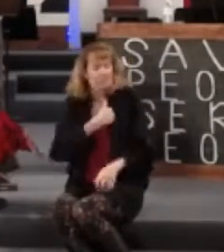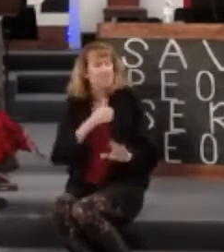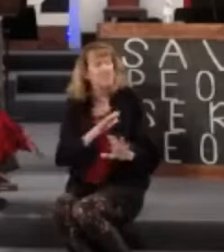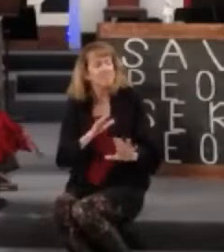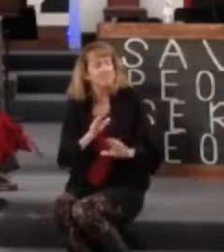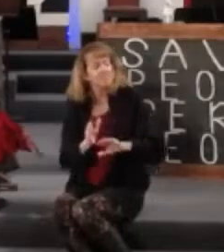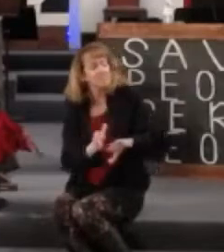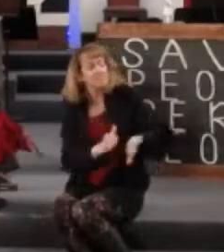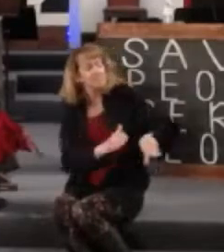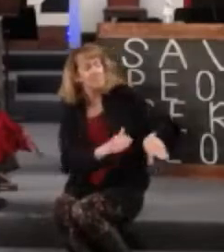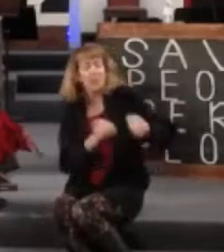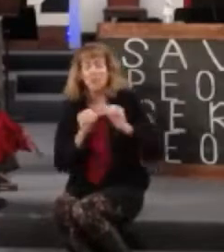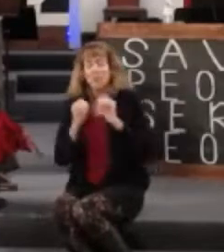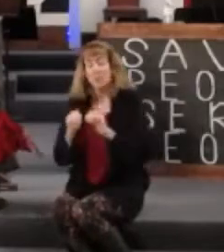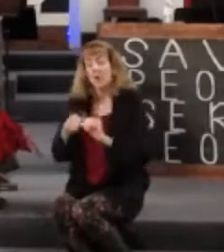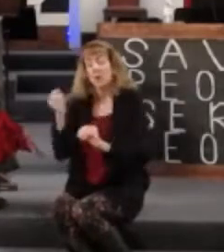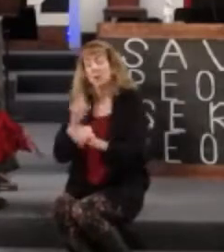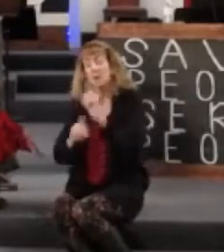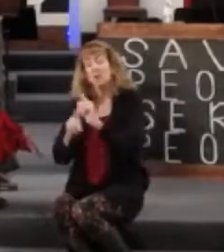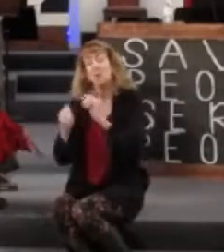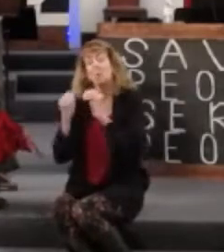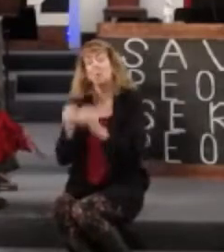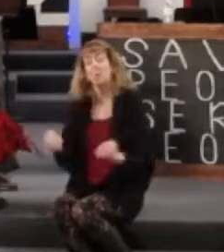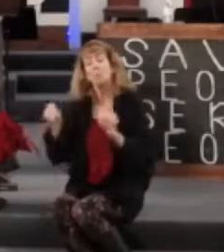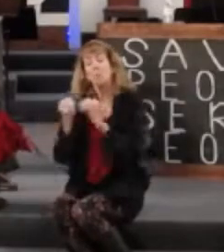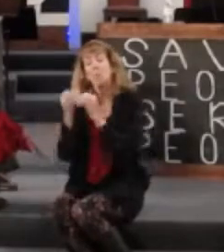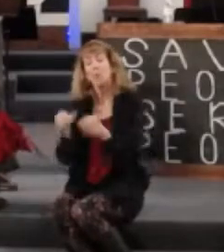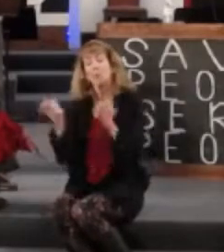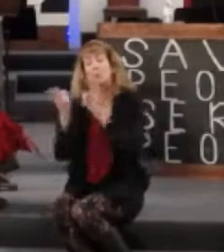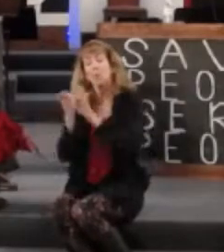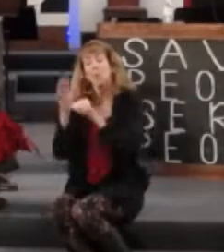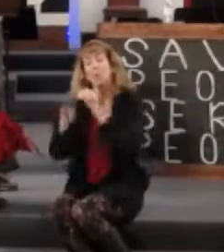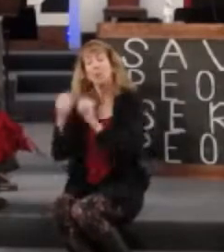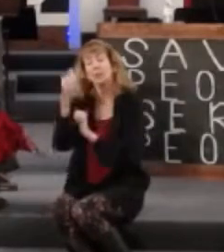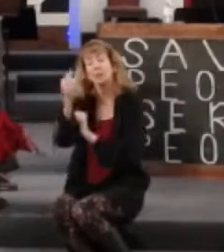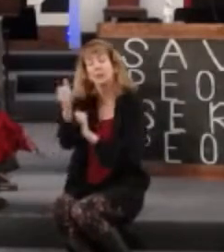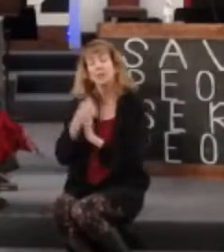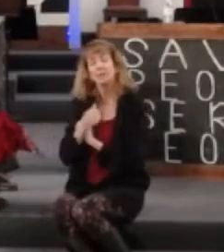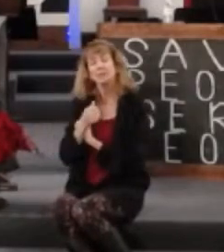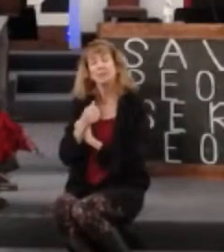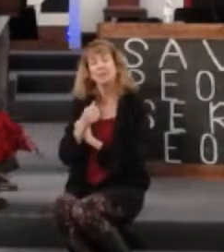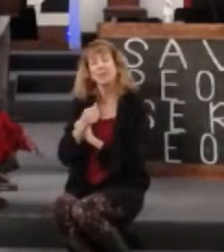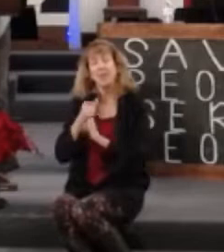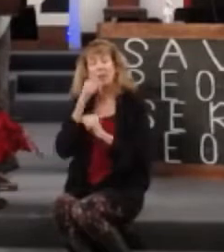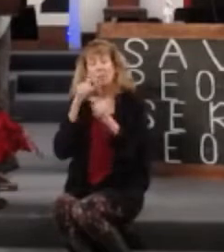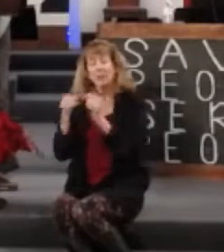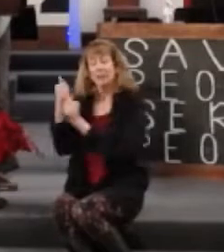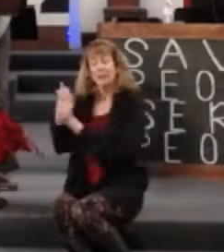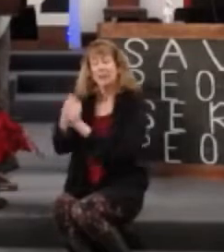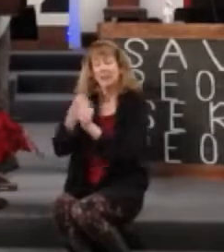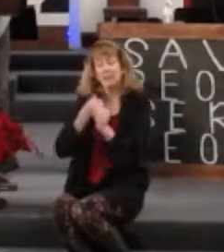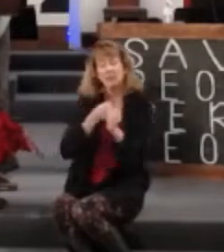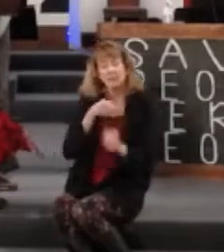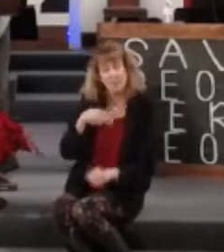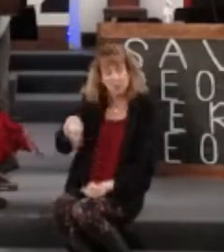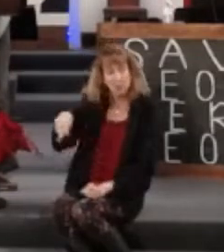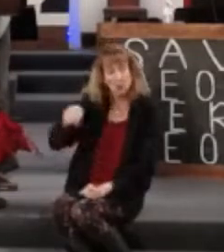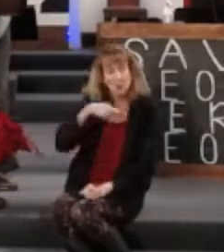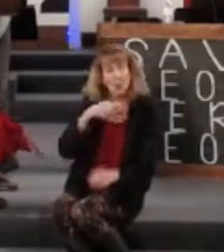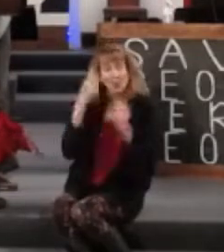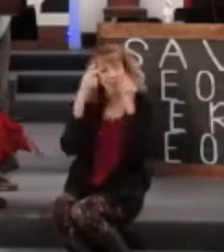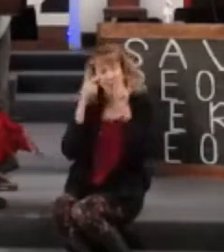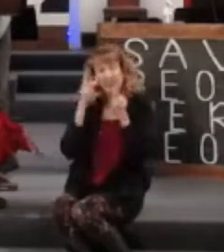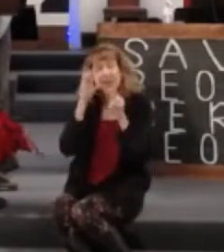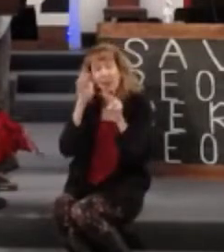value others above yourselves, not looking to your own interests, but each of you to the interests of